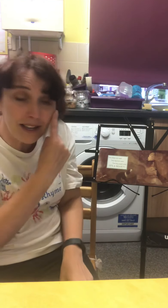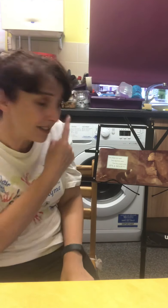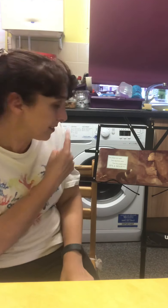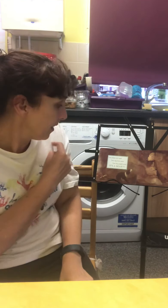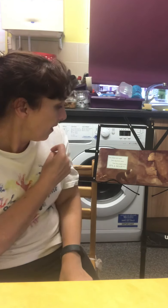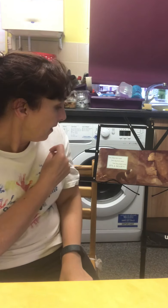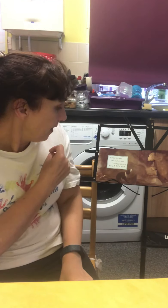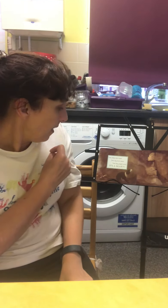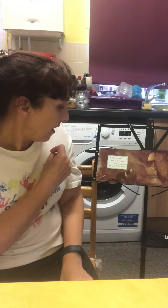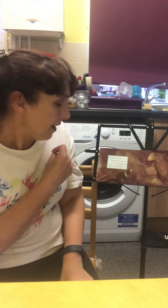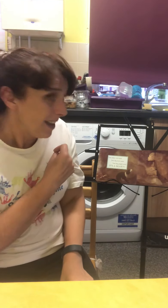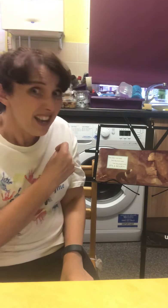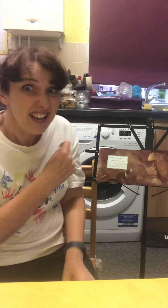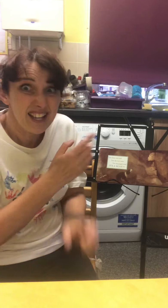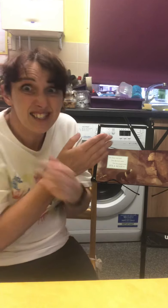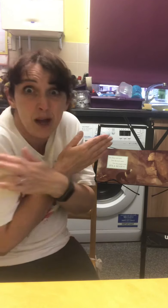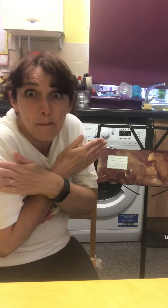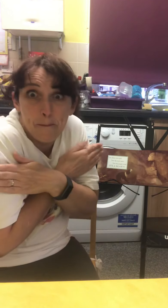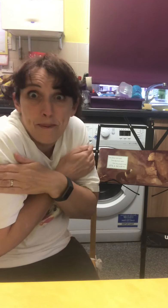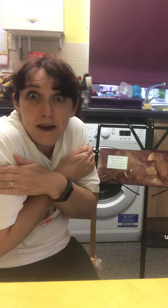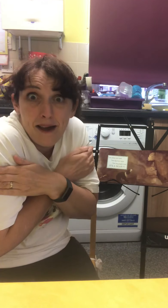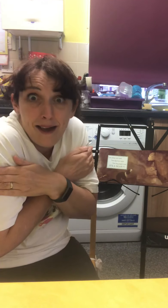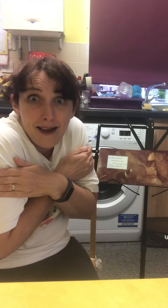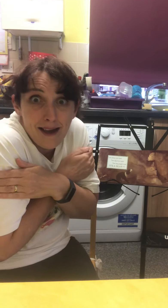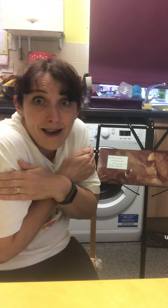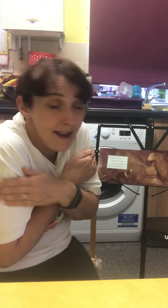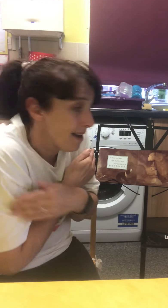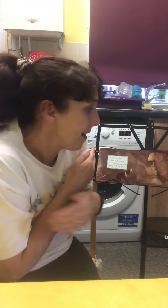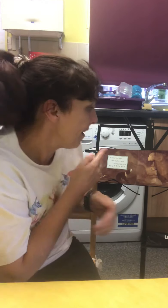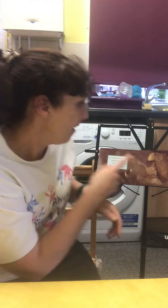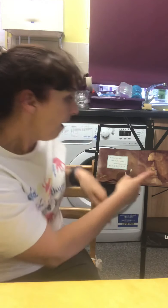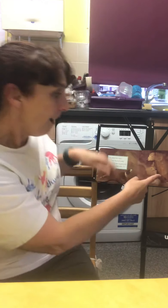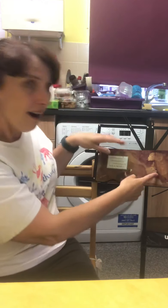eyes. It's a bear!